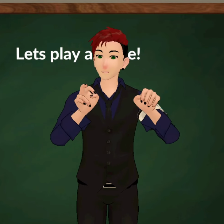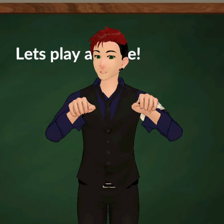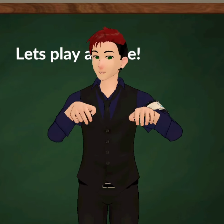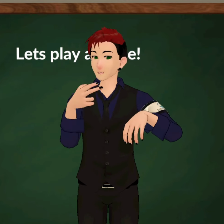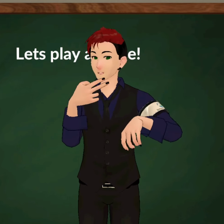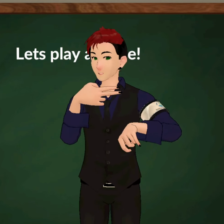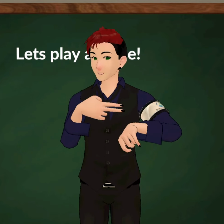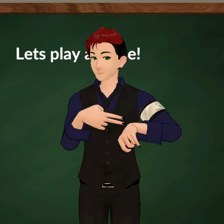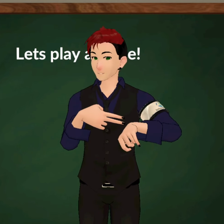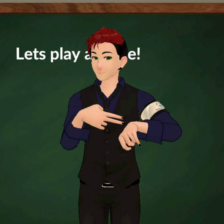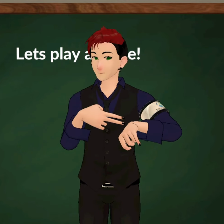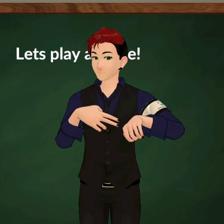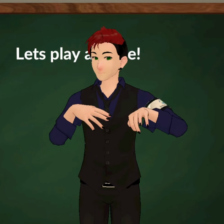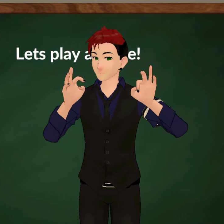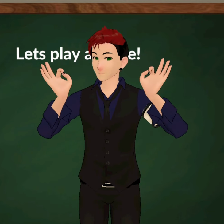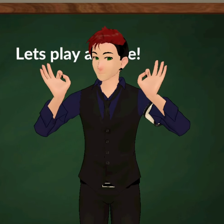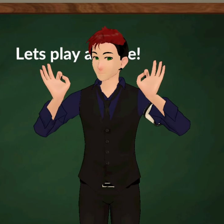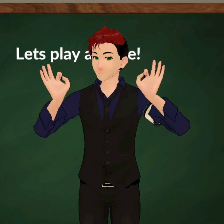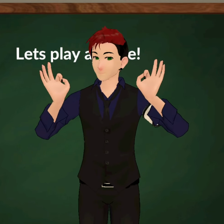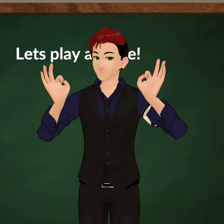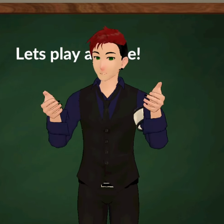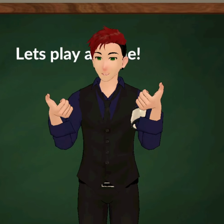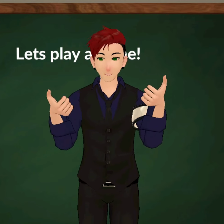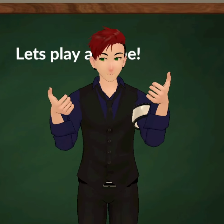be able to go 2 times. Sound good?